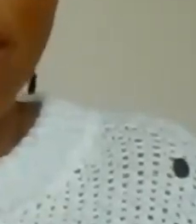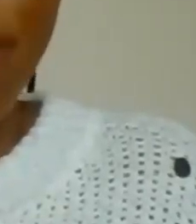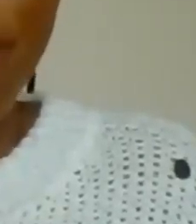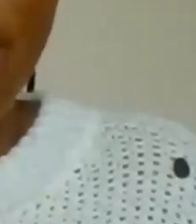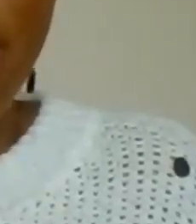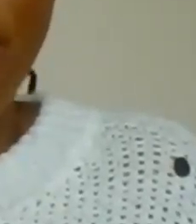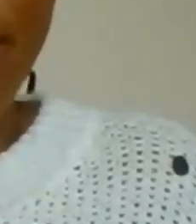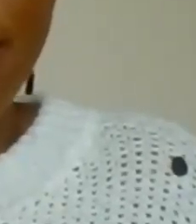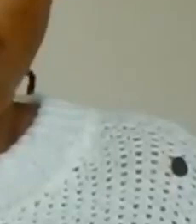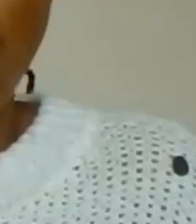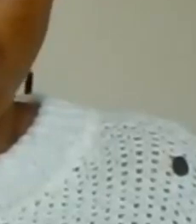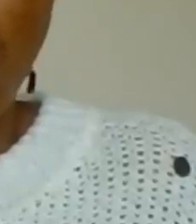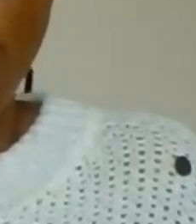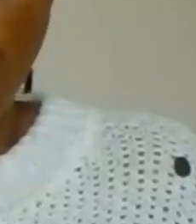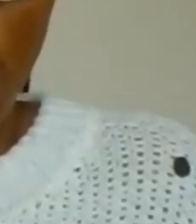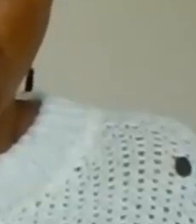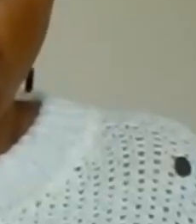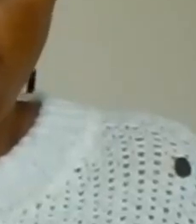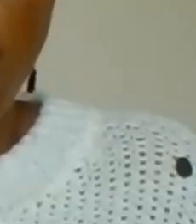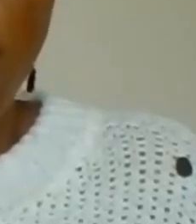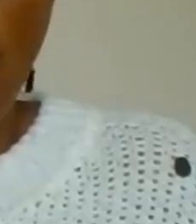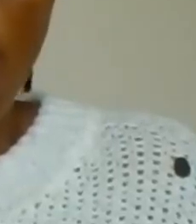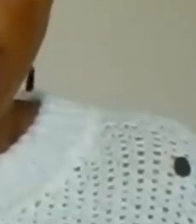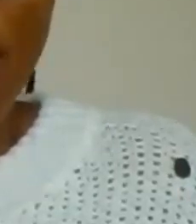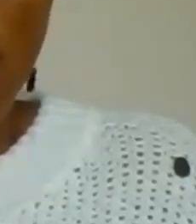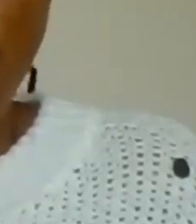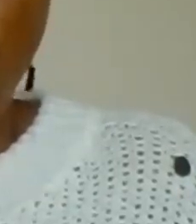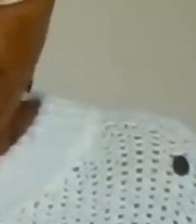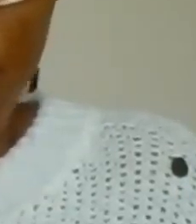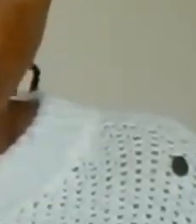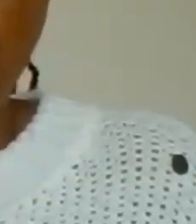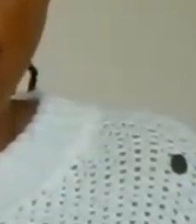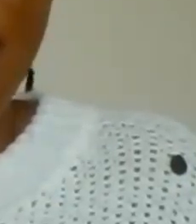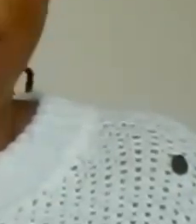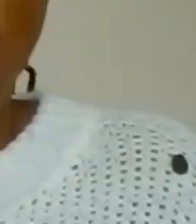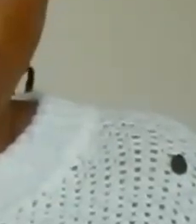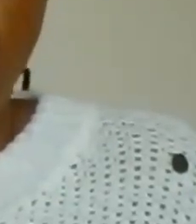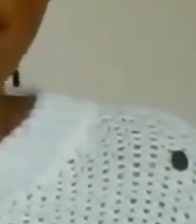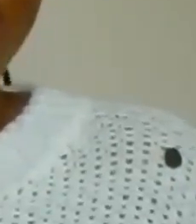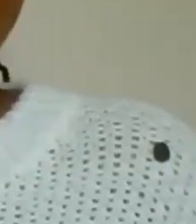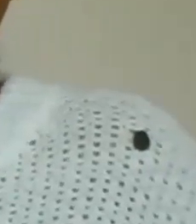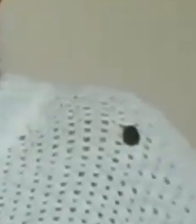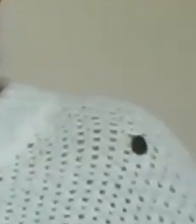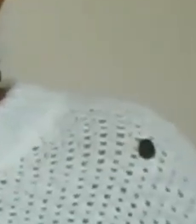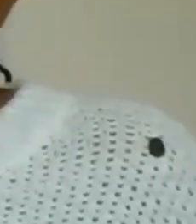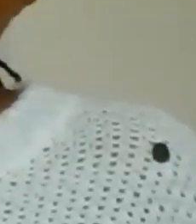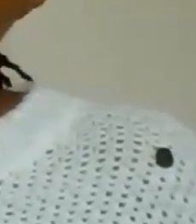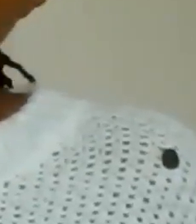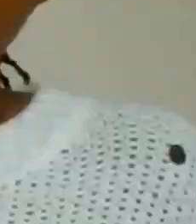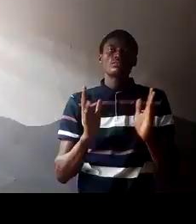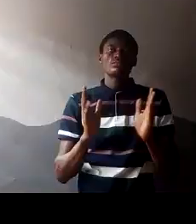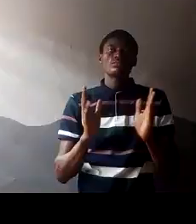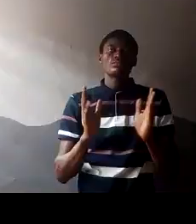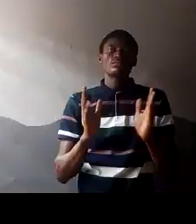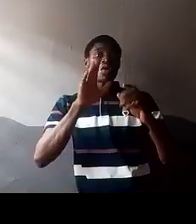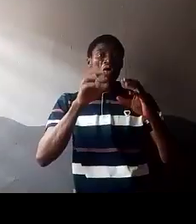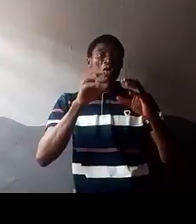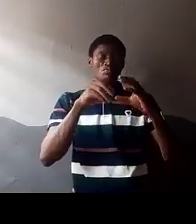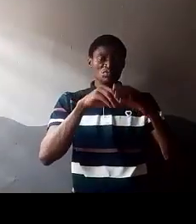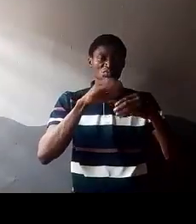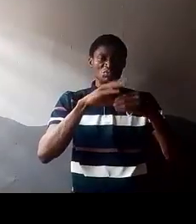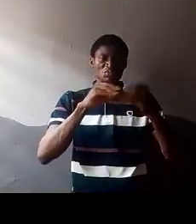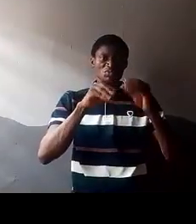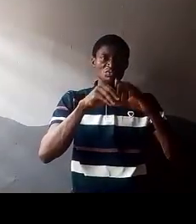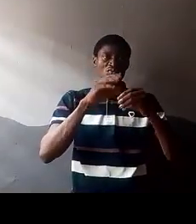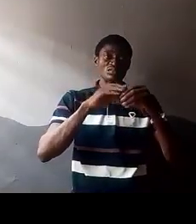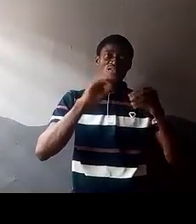just go and sleep, your essay would, attract him to keep reading. And then your essay should be simple, just to spur him